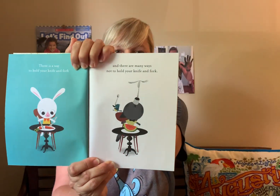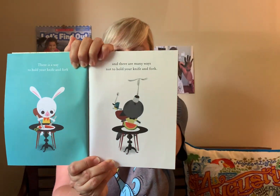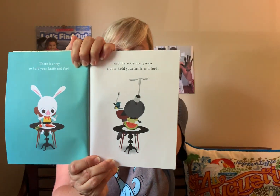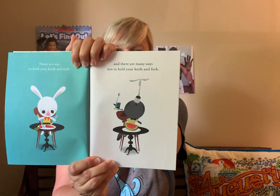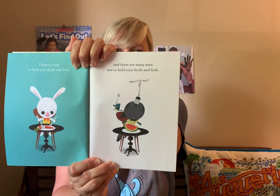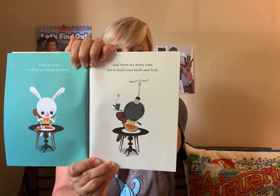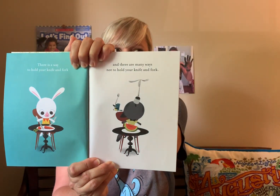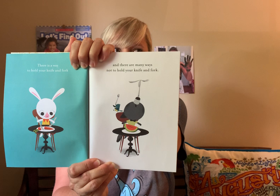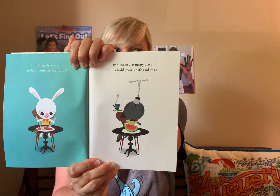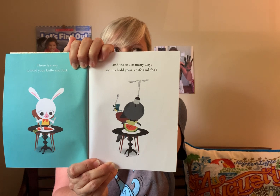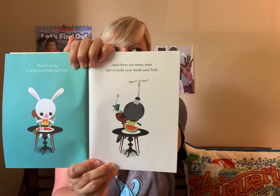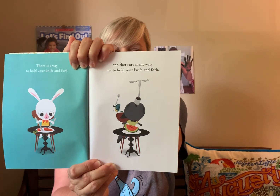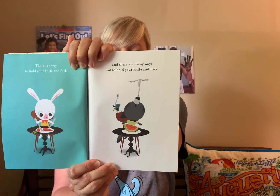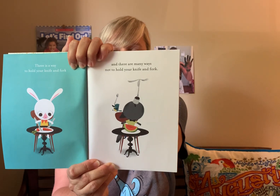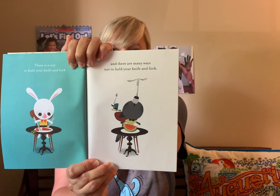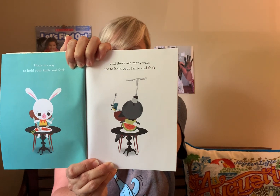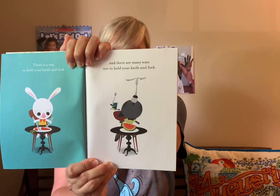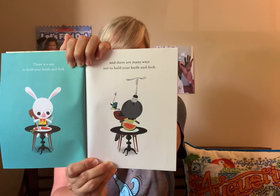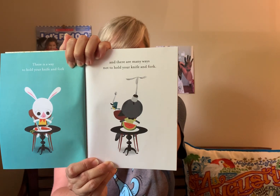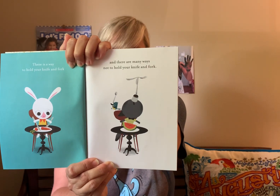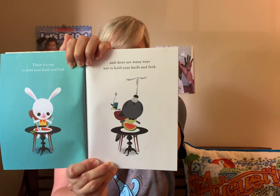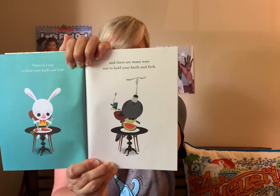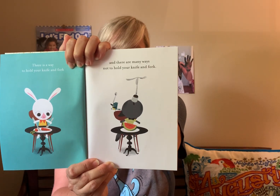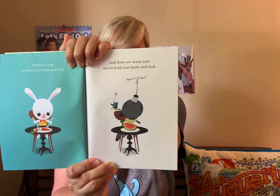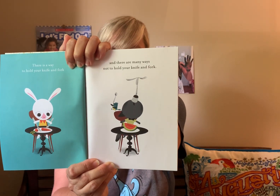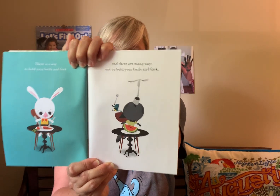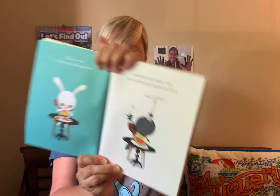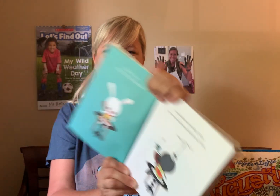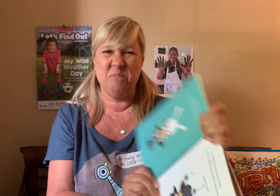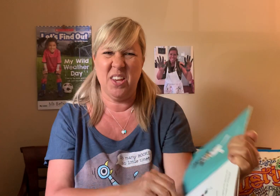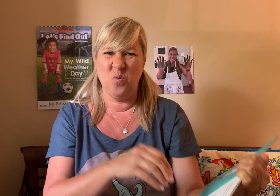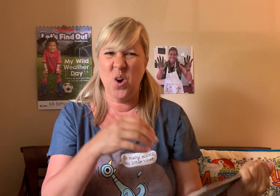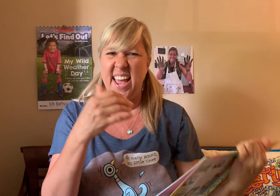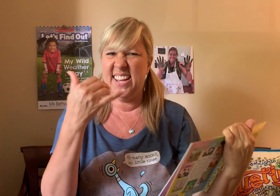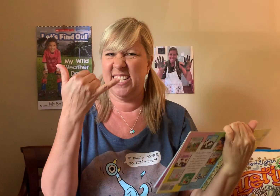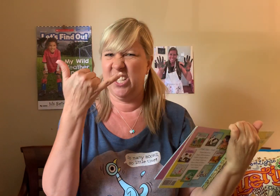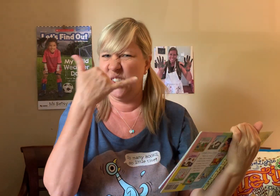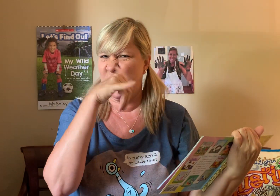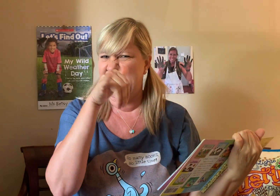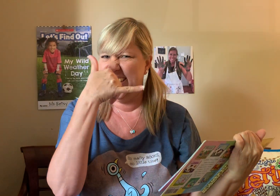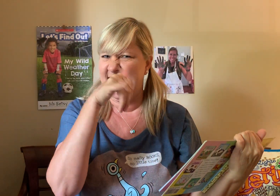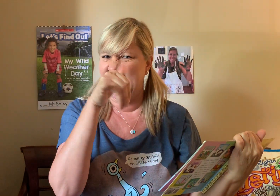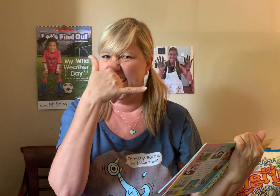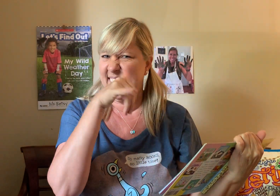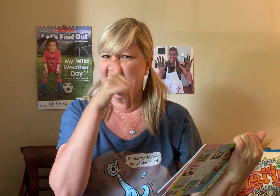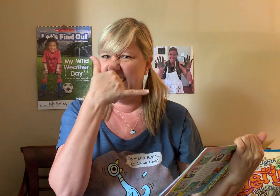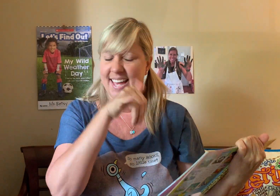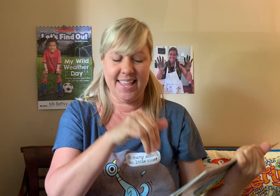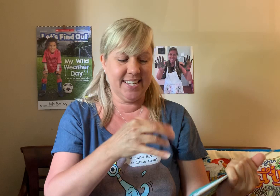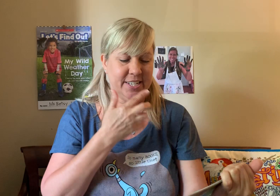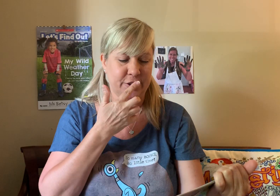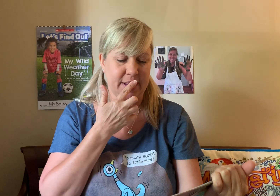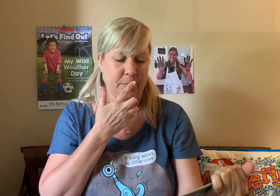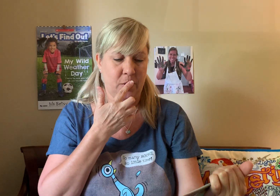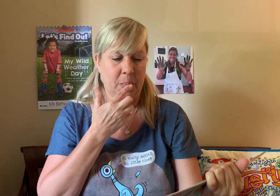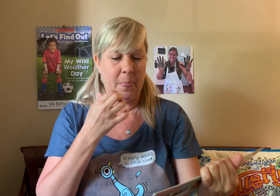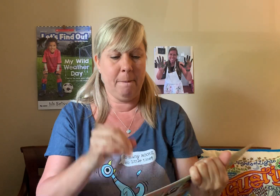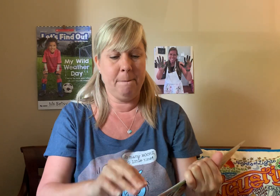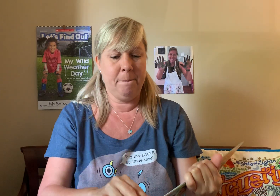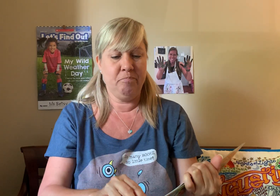He's balancing the silverware on his nose and being way too silly at the dinner table.